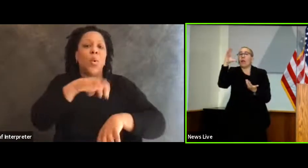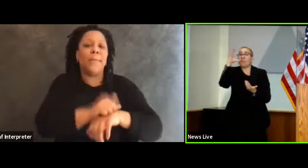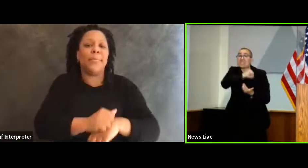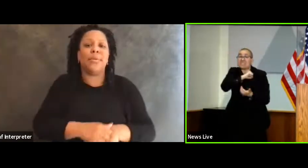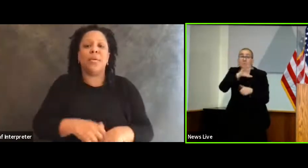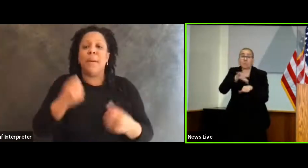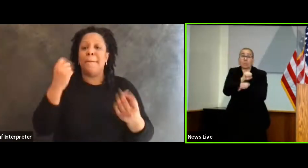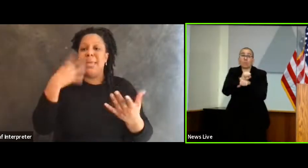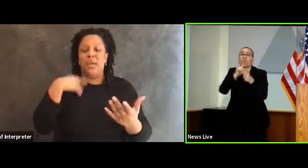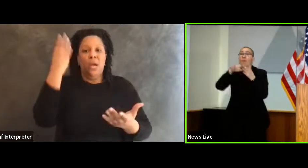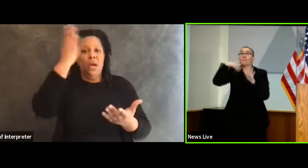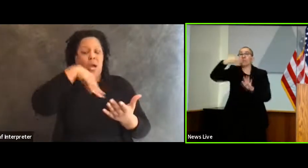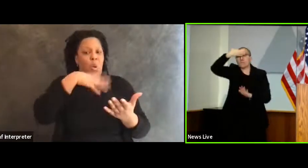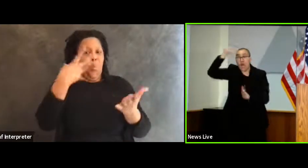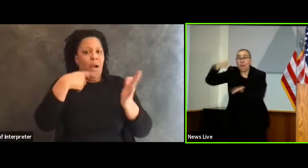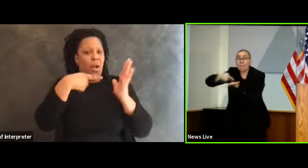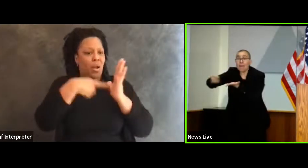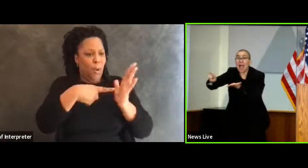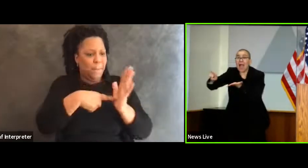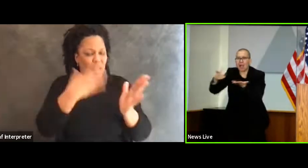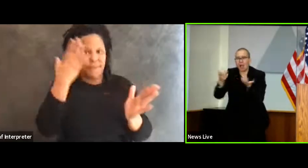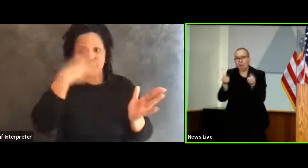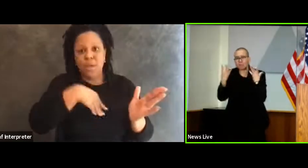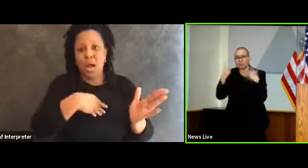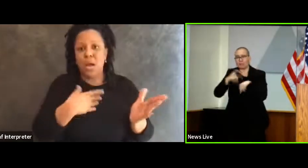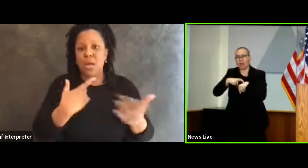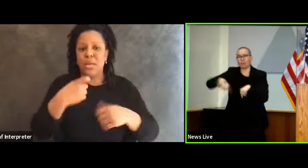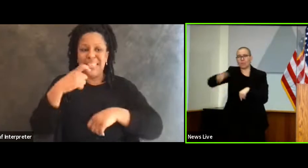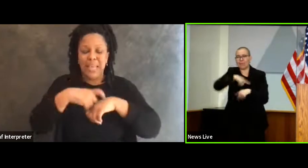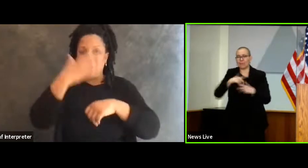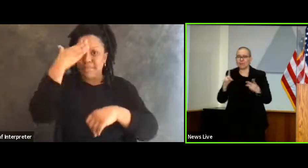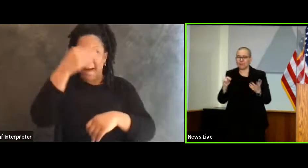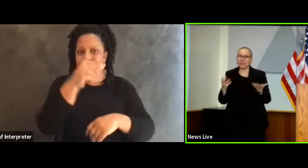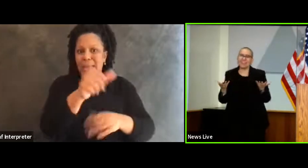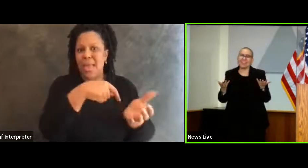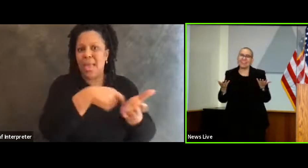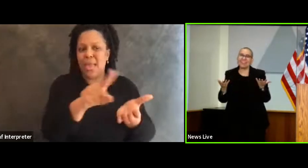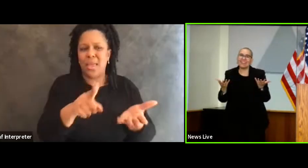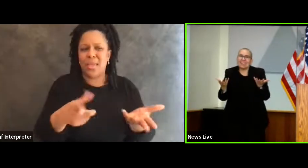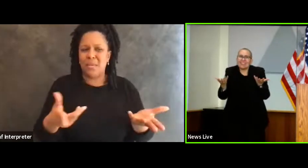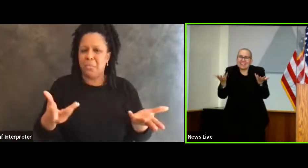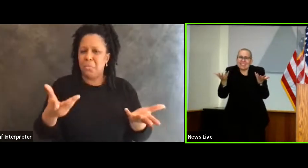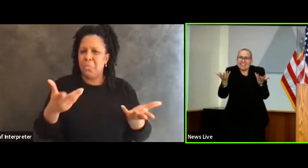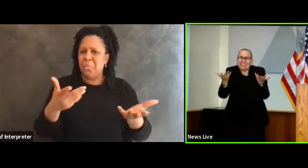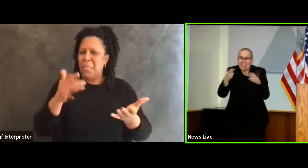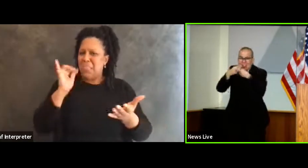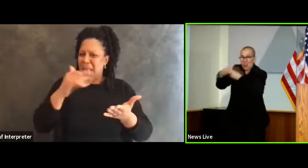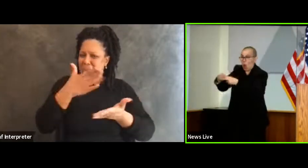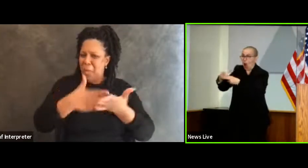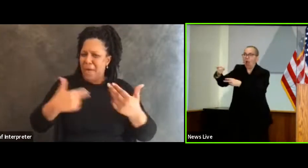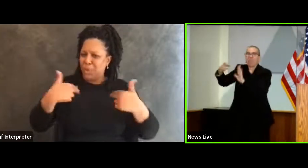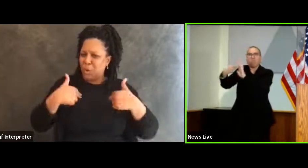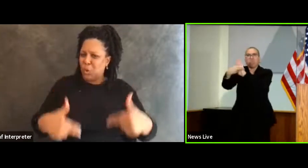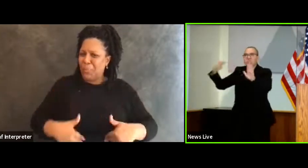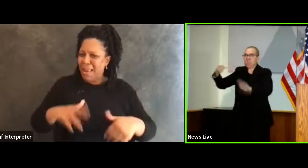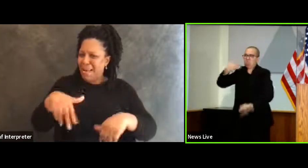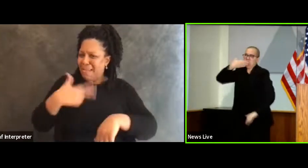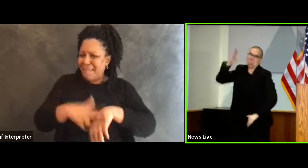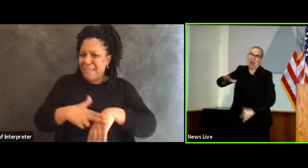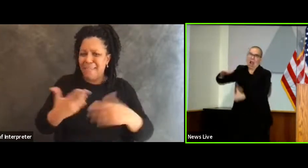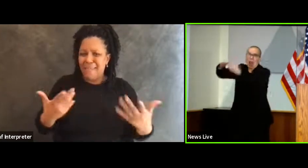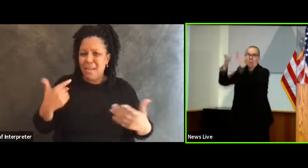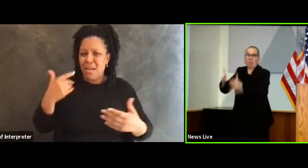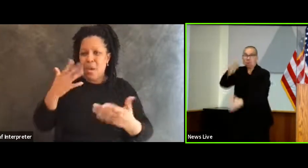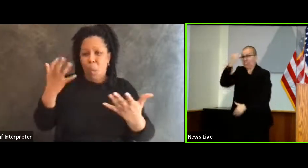administrative things that are just part of human life. Do we want to criminalize that behavior? So whether it's Representative